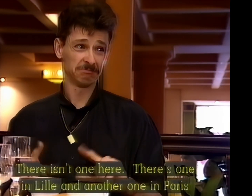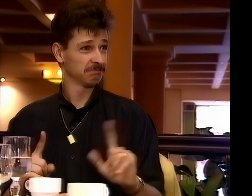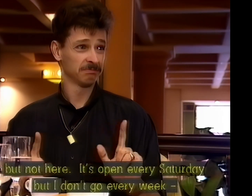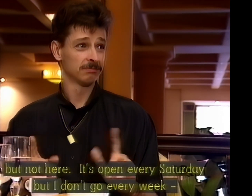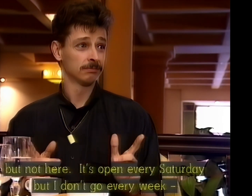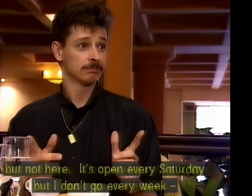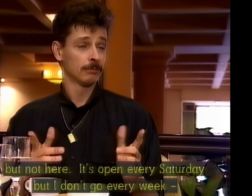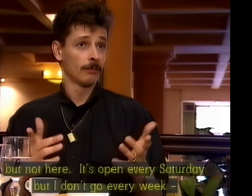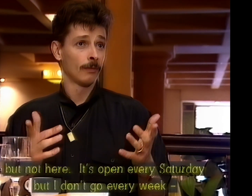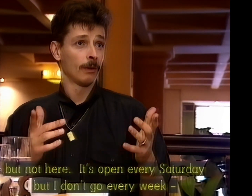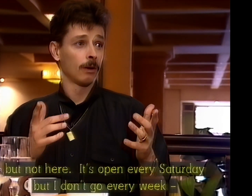Paris, but not here.